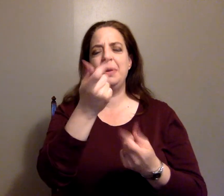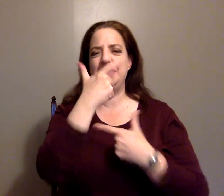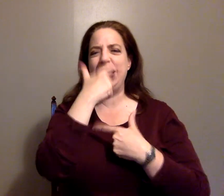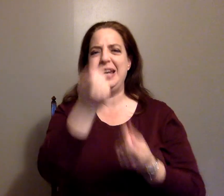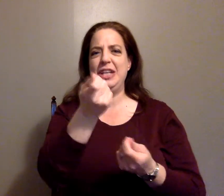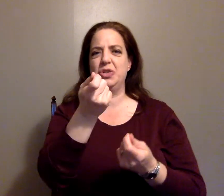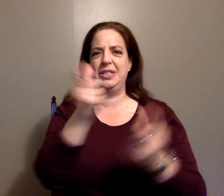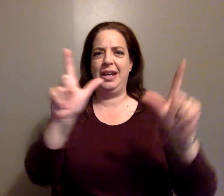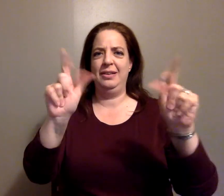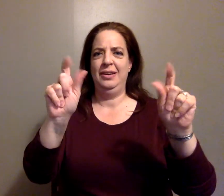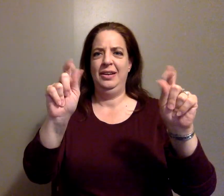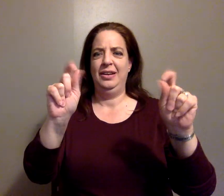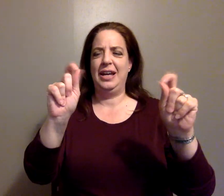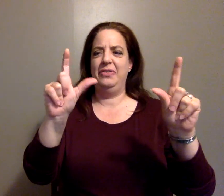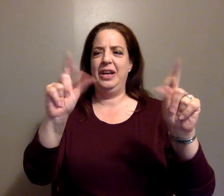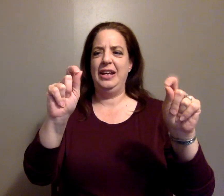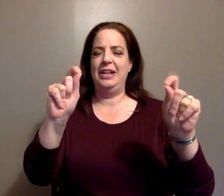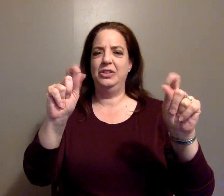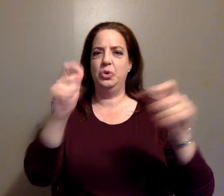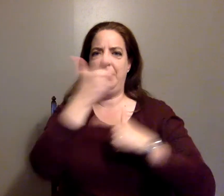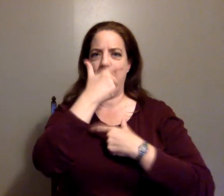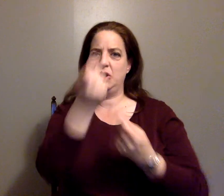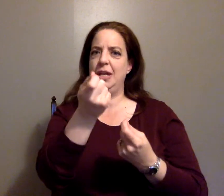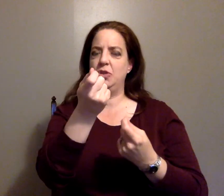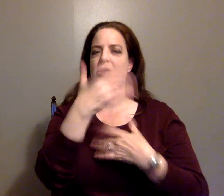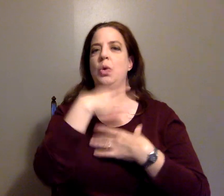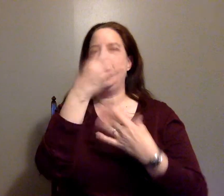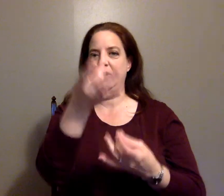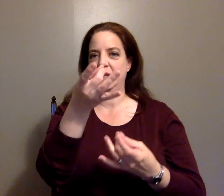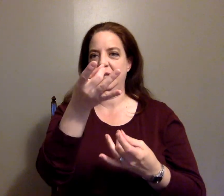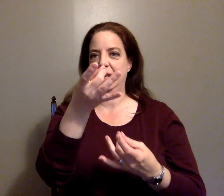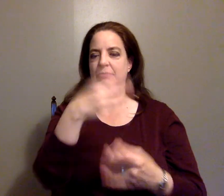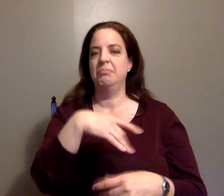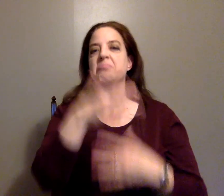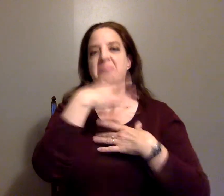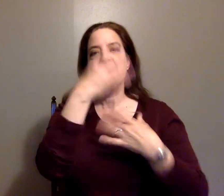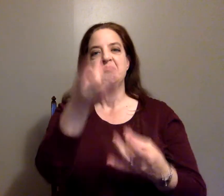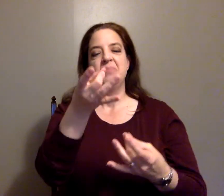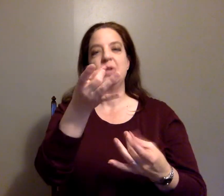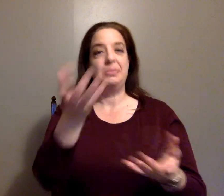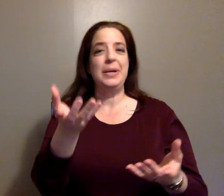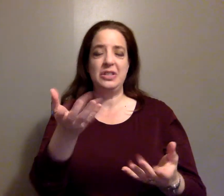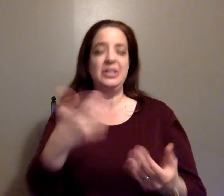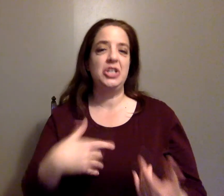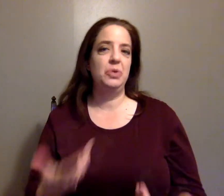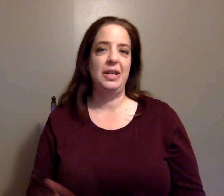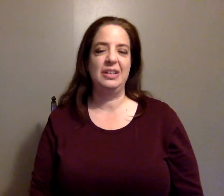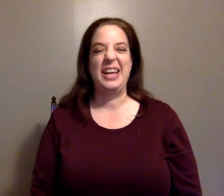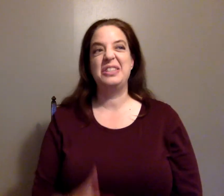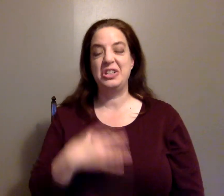sign it interesting. Kind of an L to a pinch. Interesting or interesting. So it's basically a two-handed like. It's not just like,